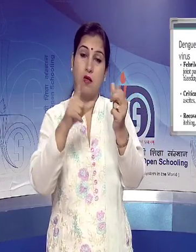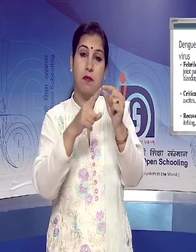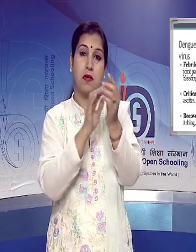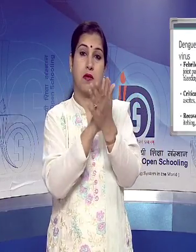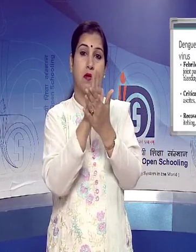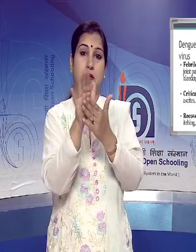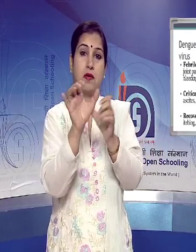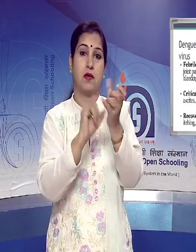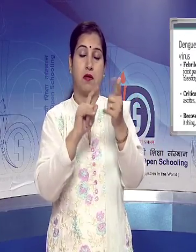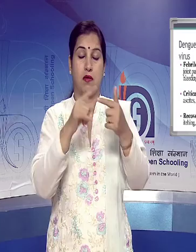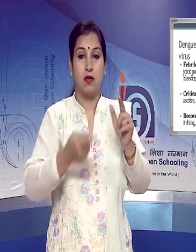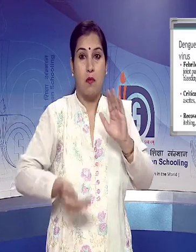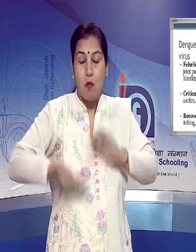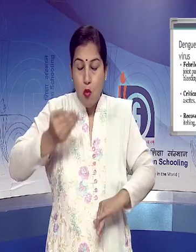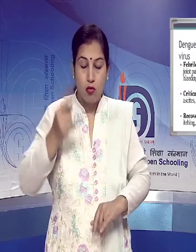It has hypotension,